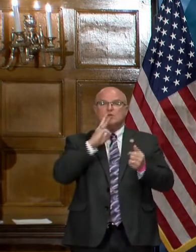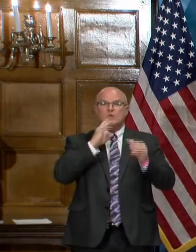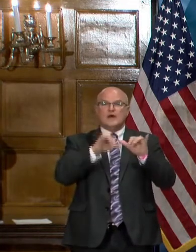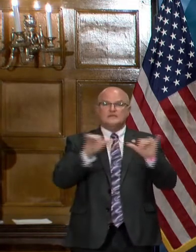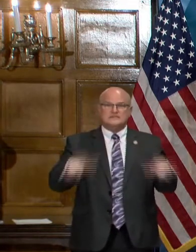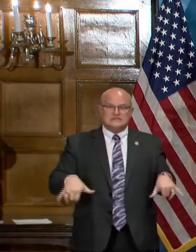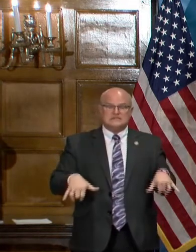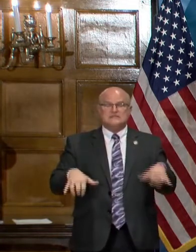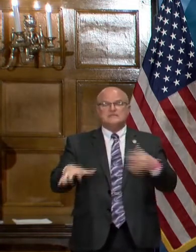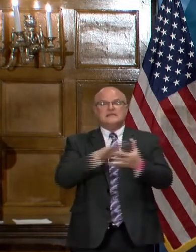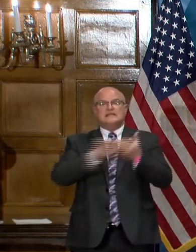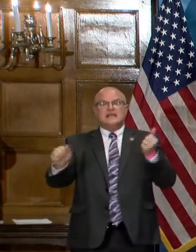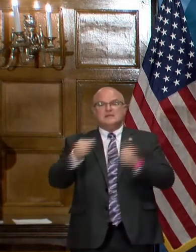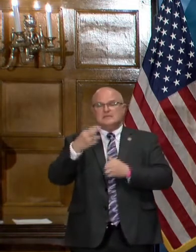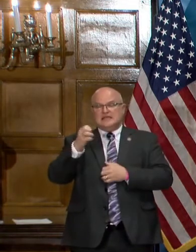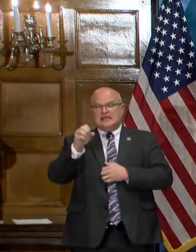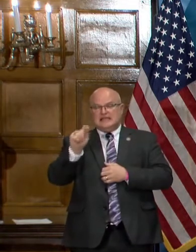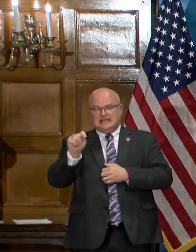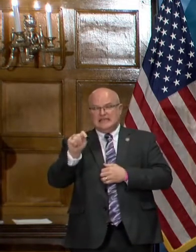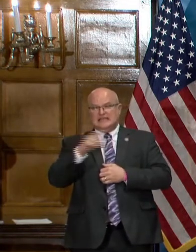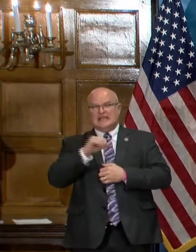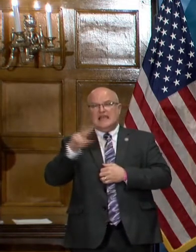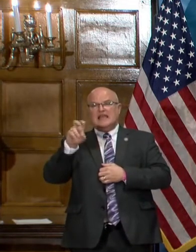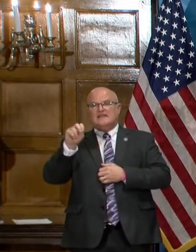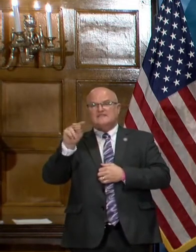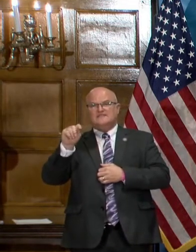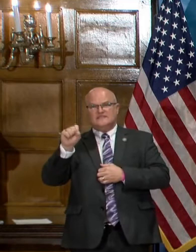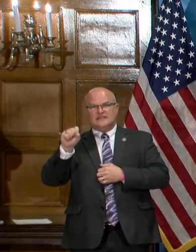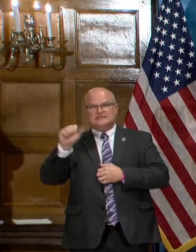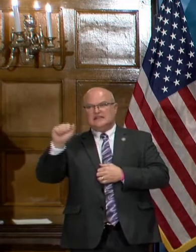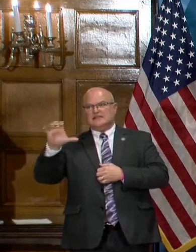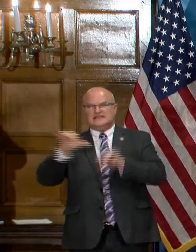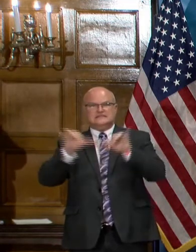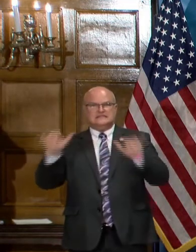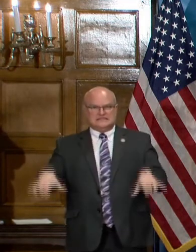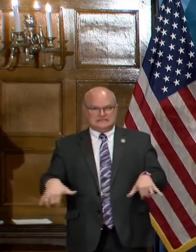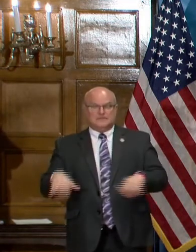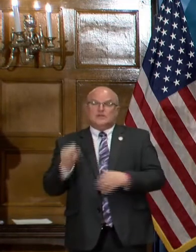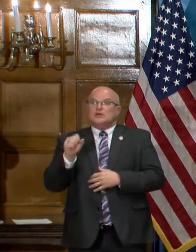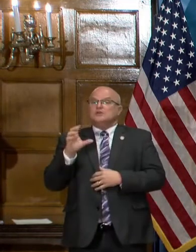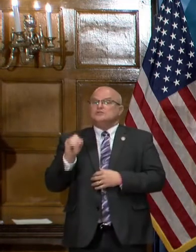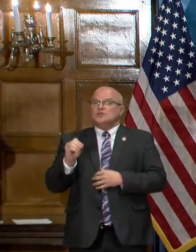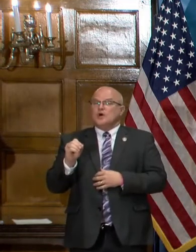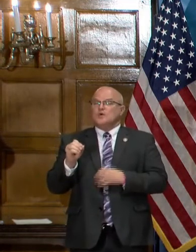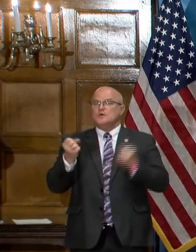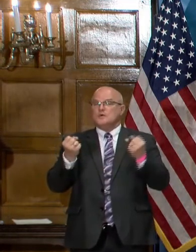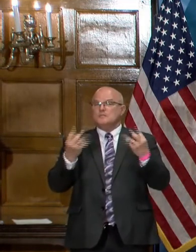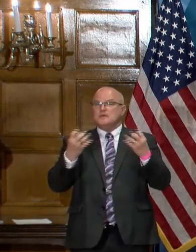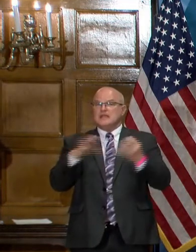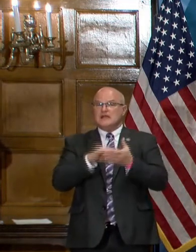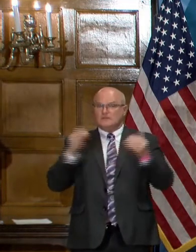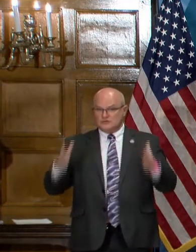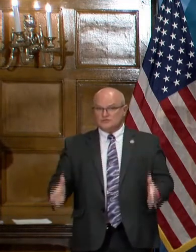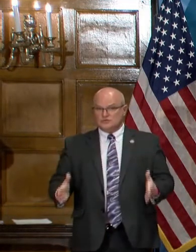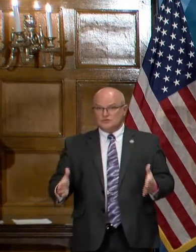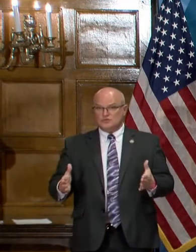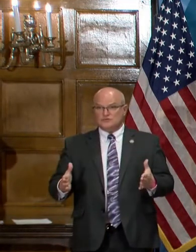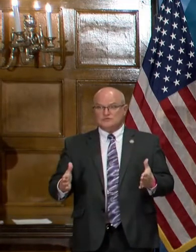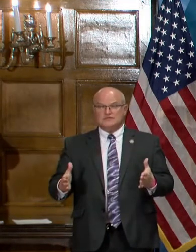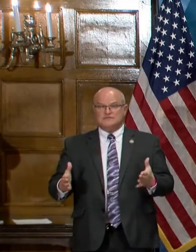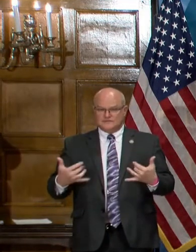systems, damage to heating, ventilation, air conditioning systems. So many of our students